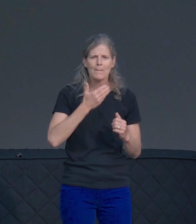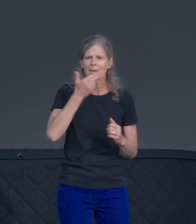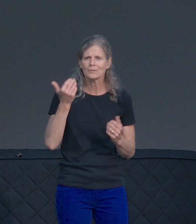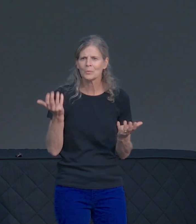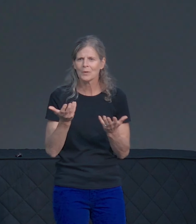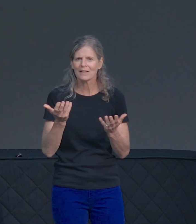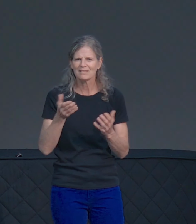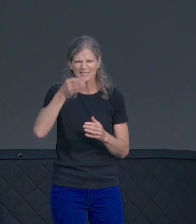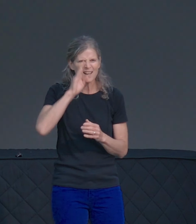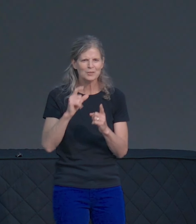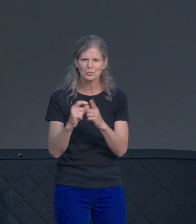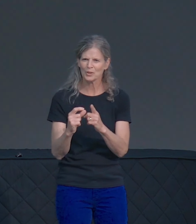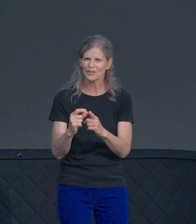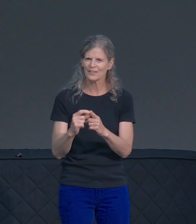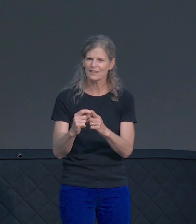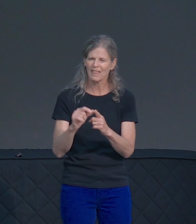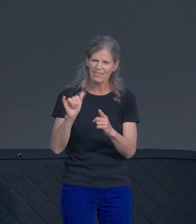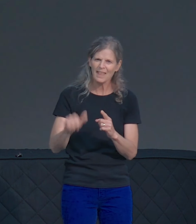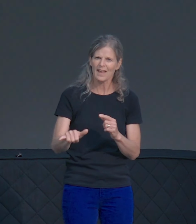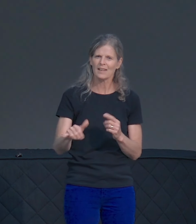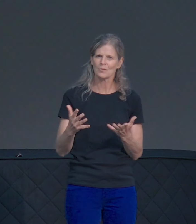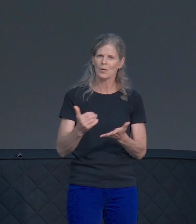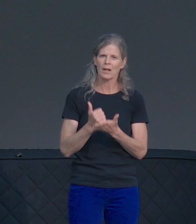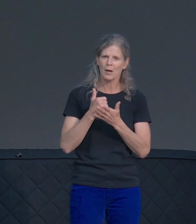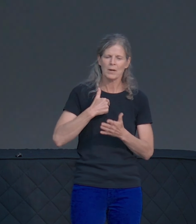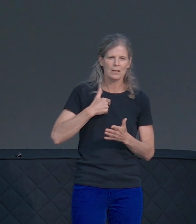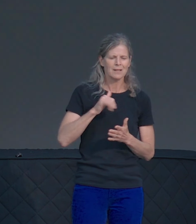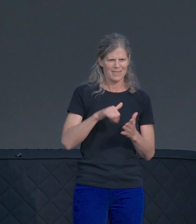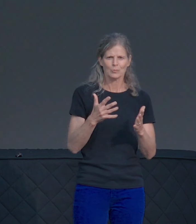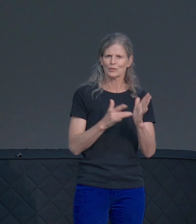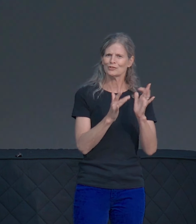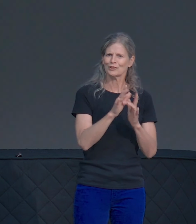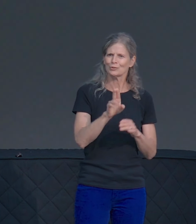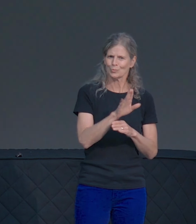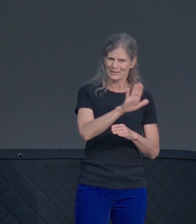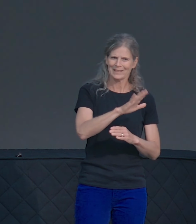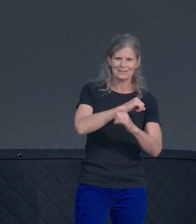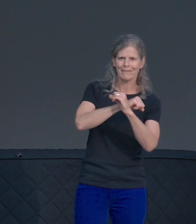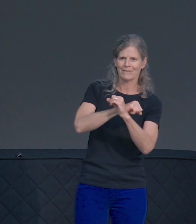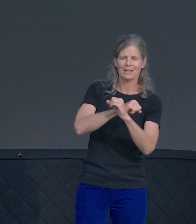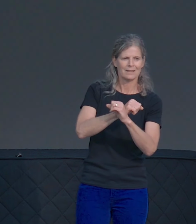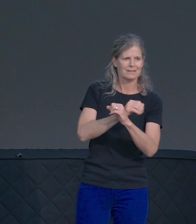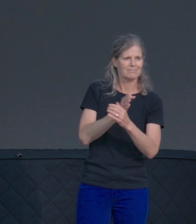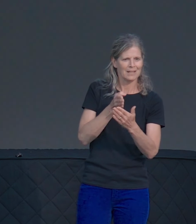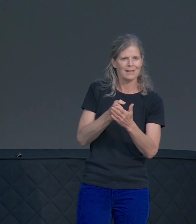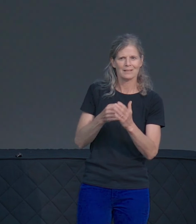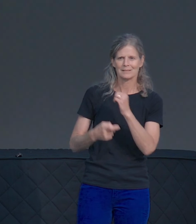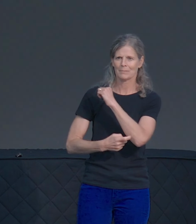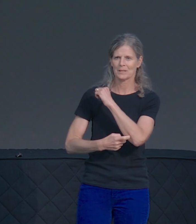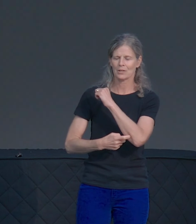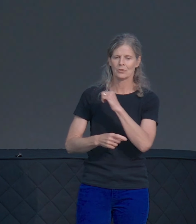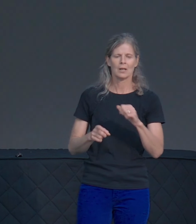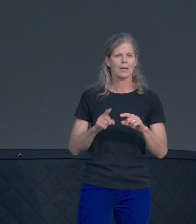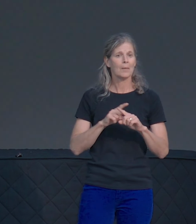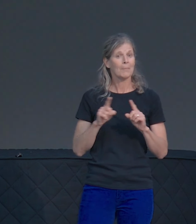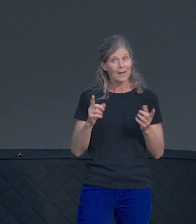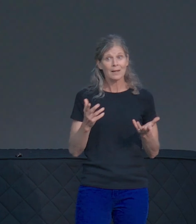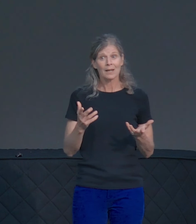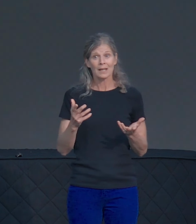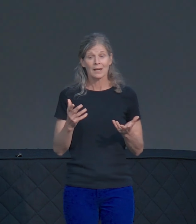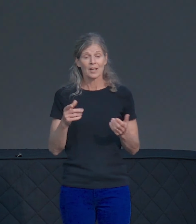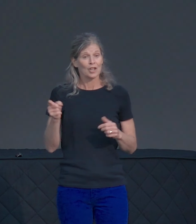Well, it's the Word of God. This is what Jesus used in his defense against temptation. But friends, you will not